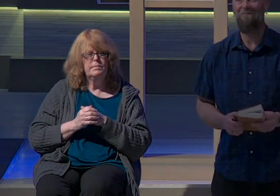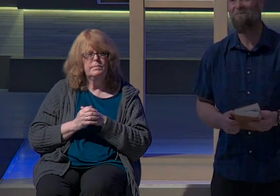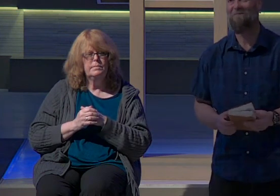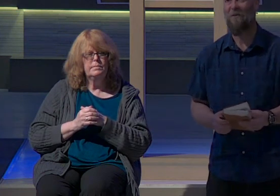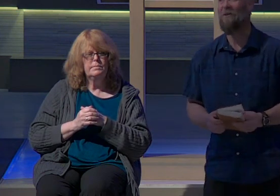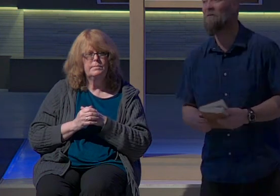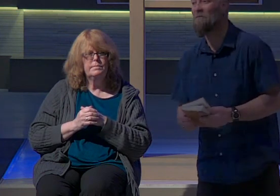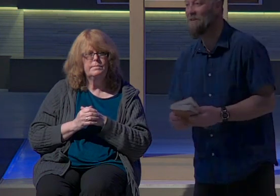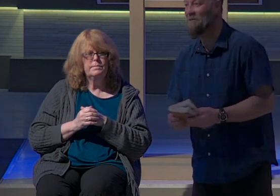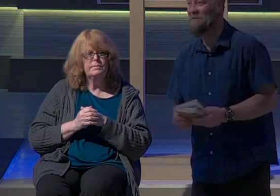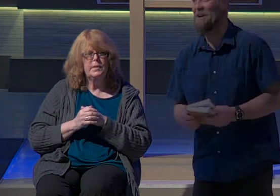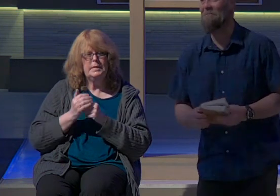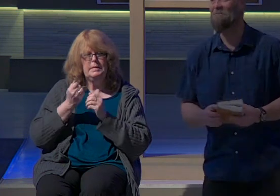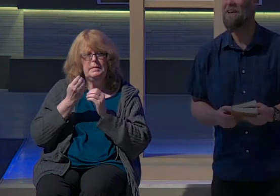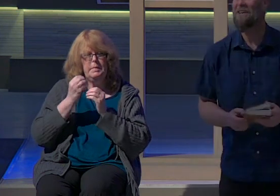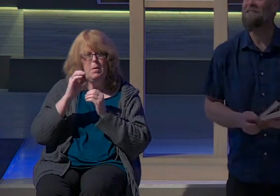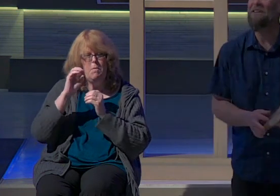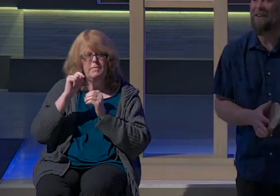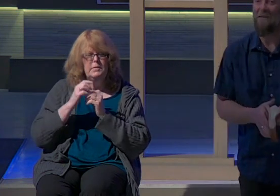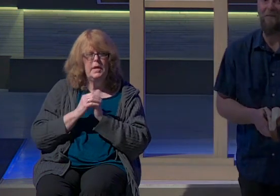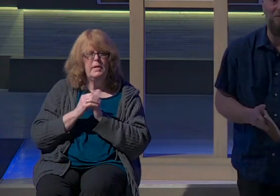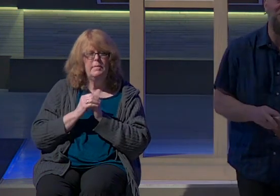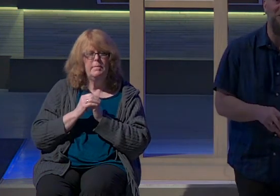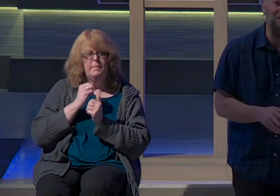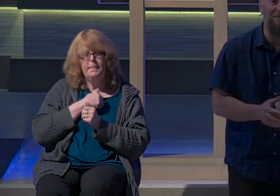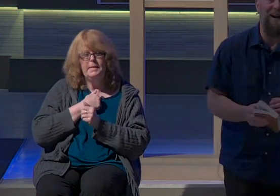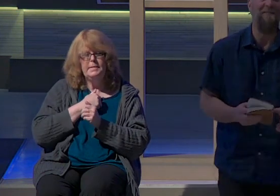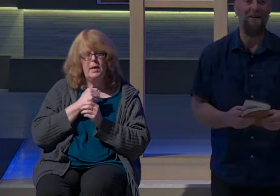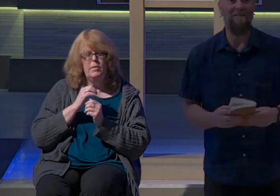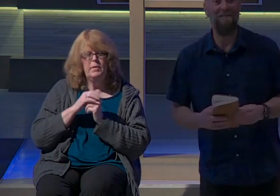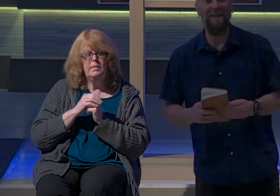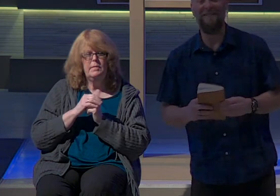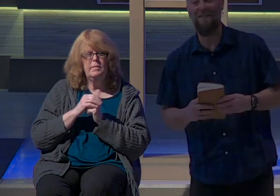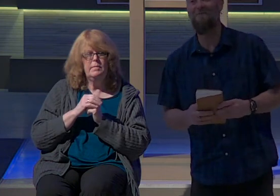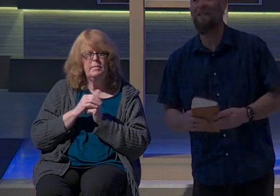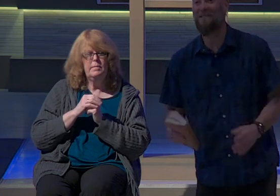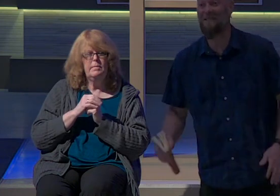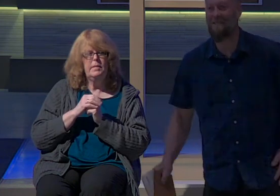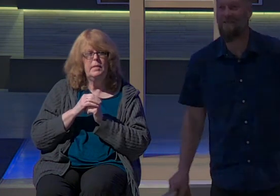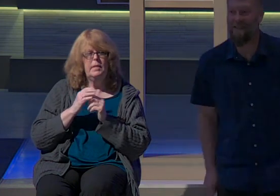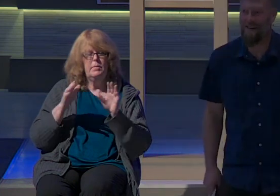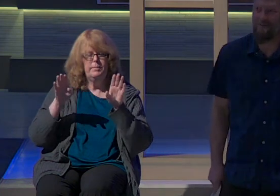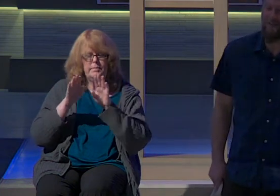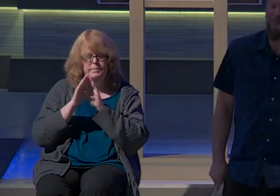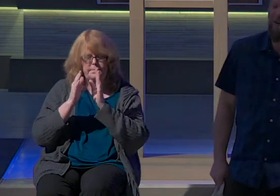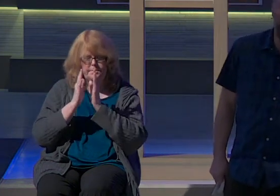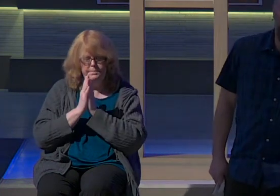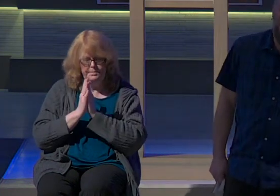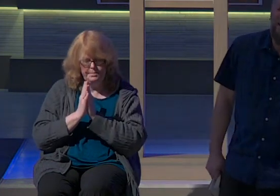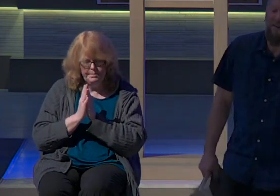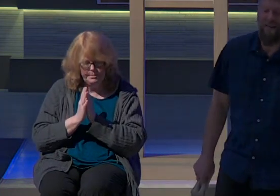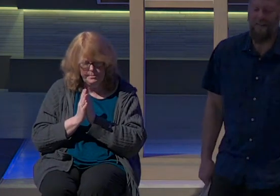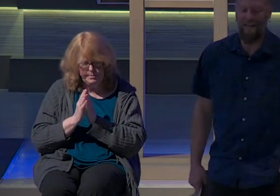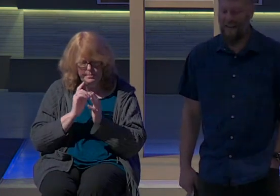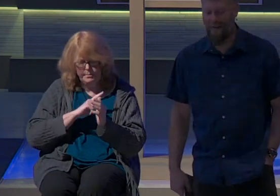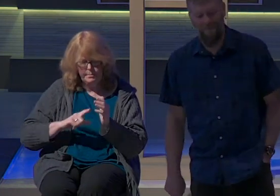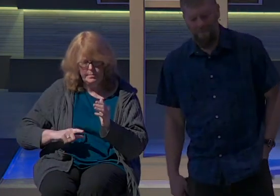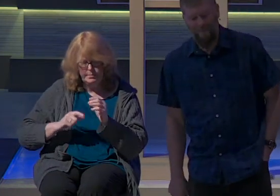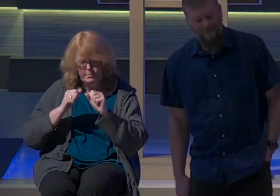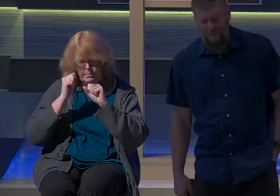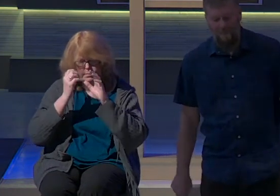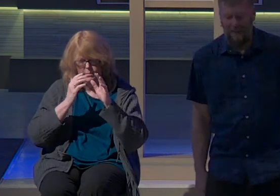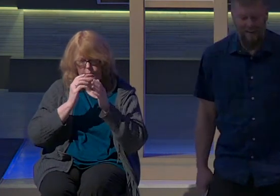Well, we're a few minutes over time. Sorry to keep you from food. I want to go there myself, but let's close quickly in a word of prayer. Lord, Father and our